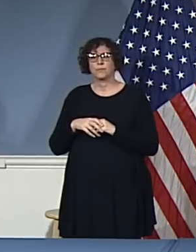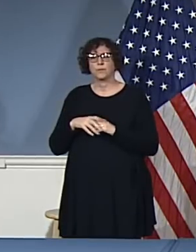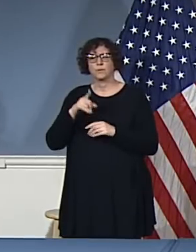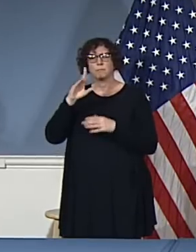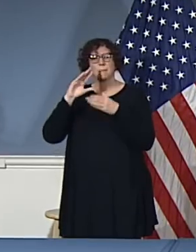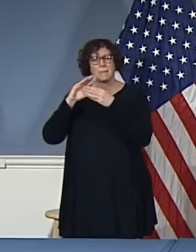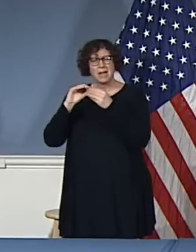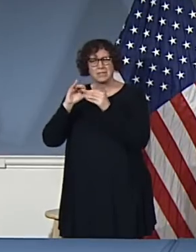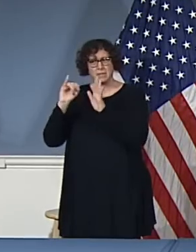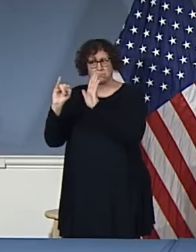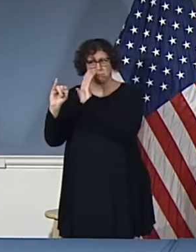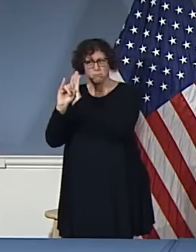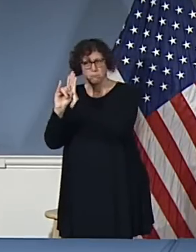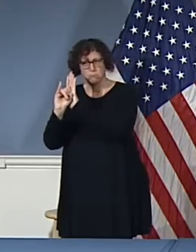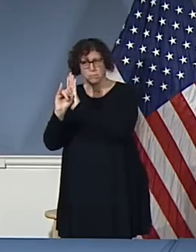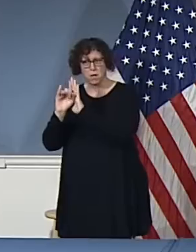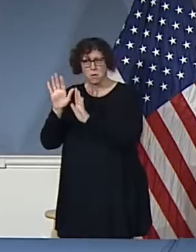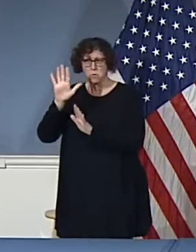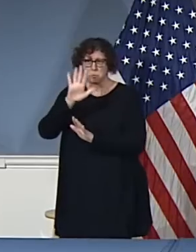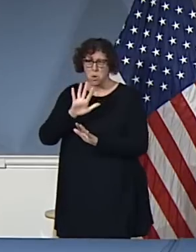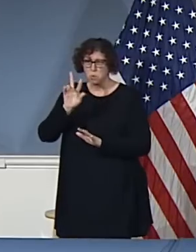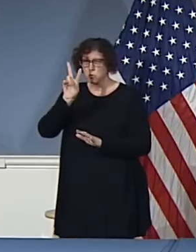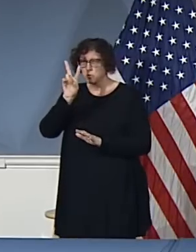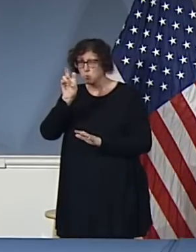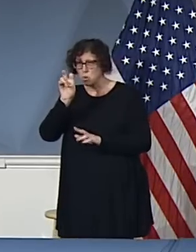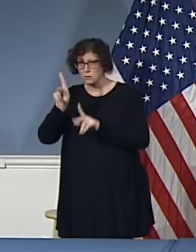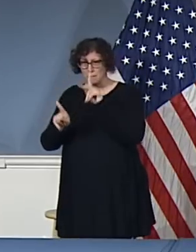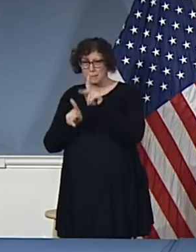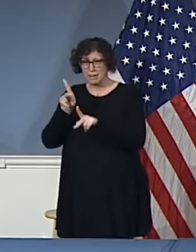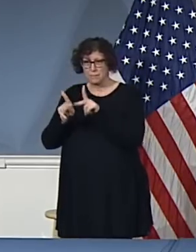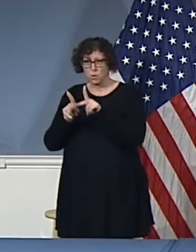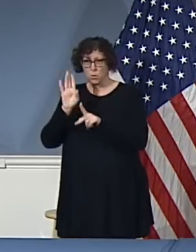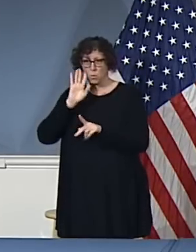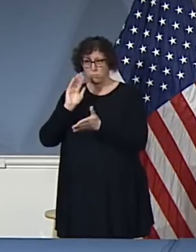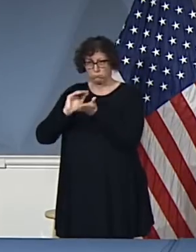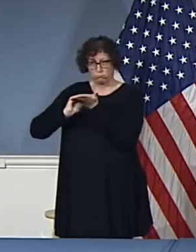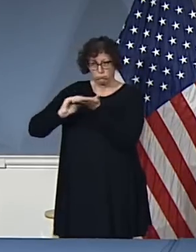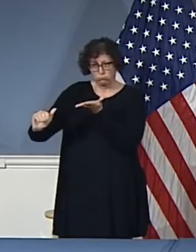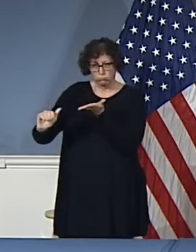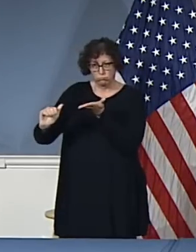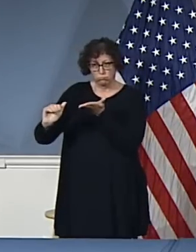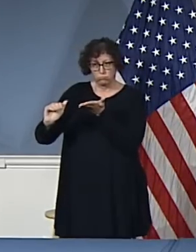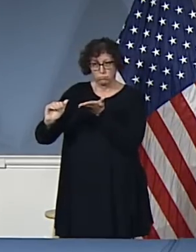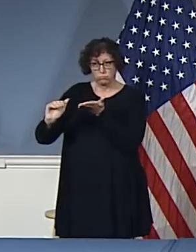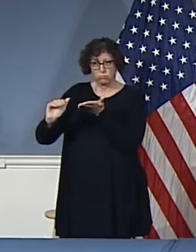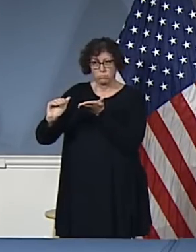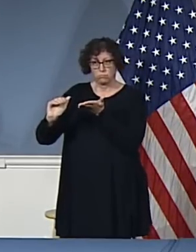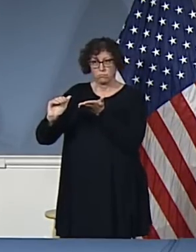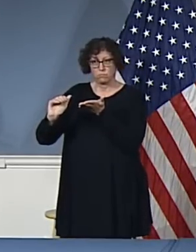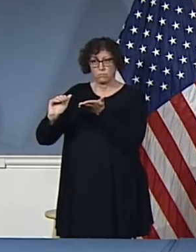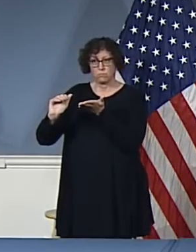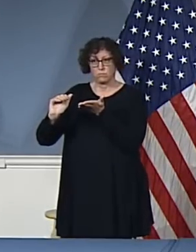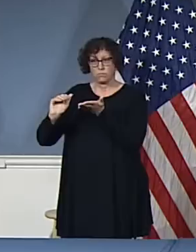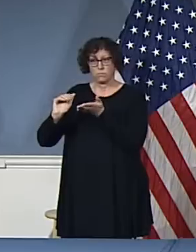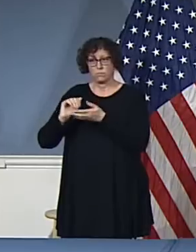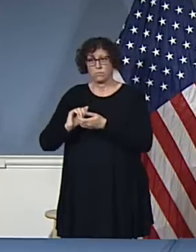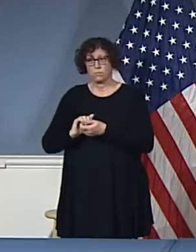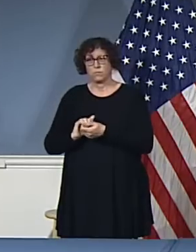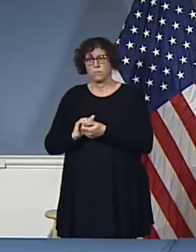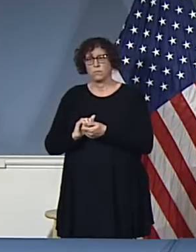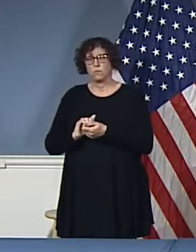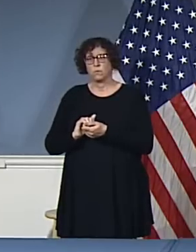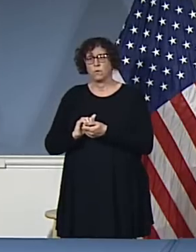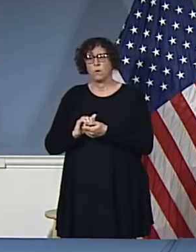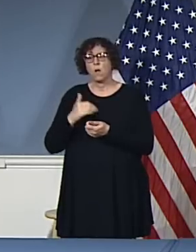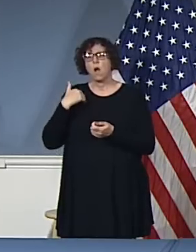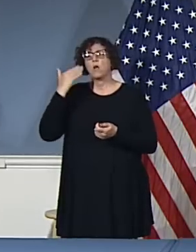another 200 that you hope to release. And so I know that the Board of Correction has identified hundreds of